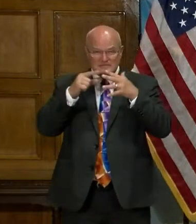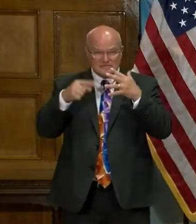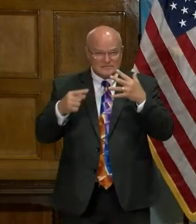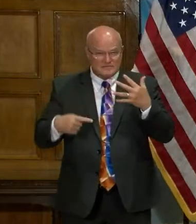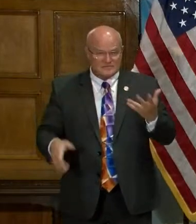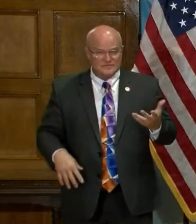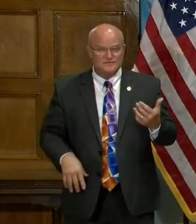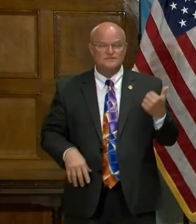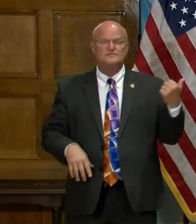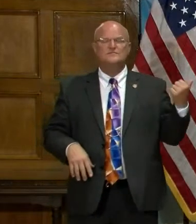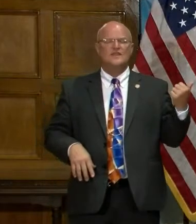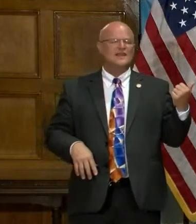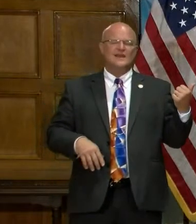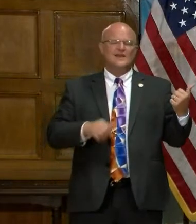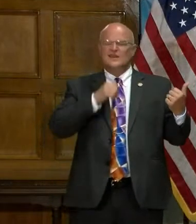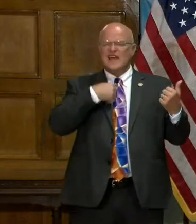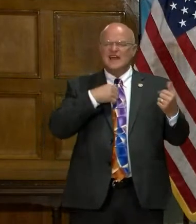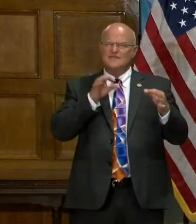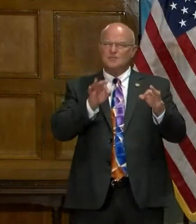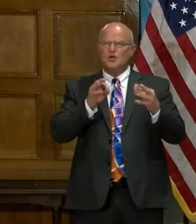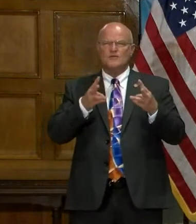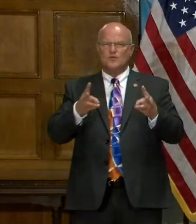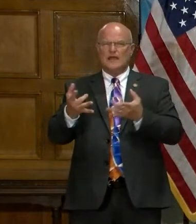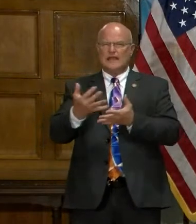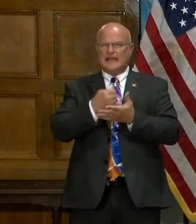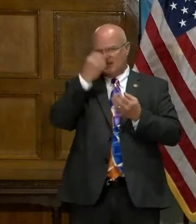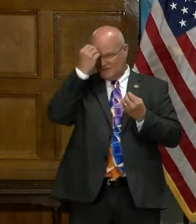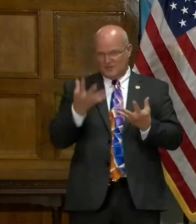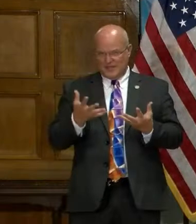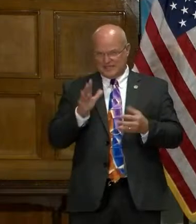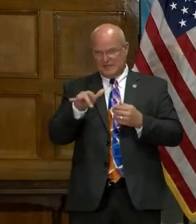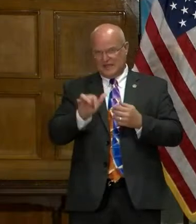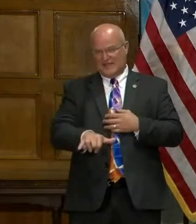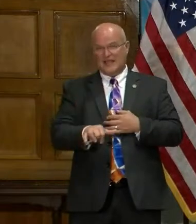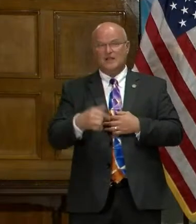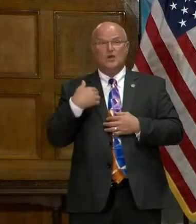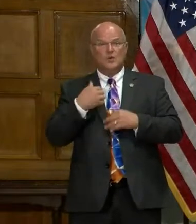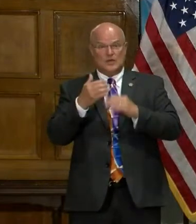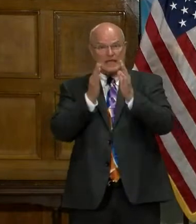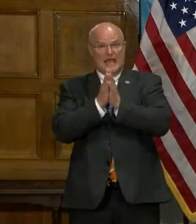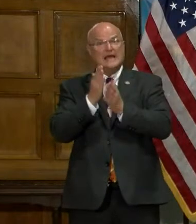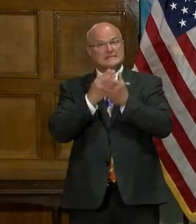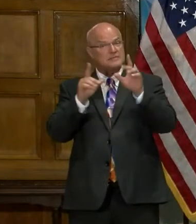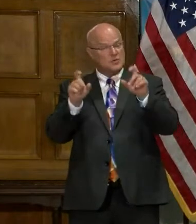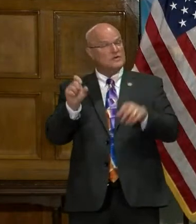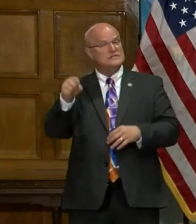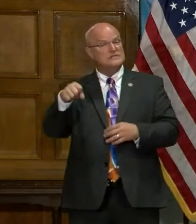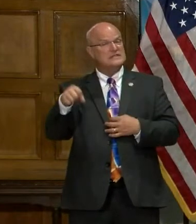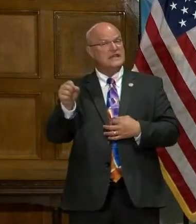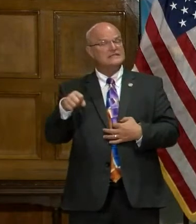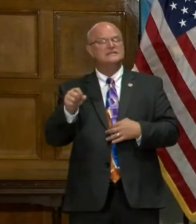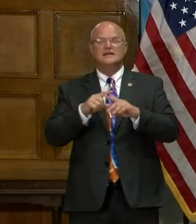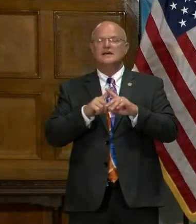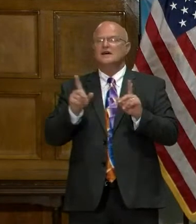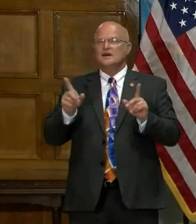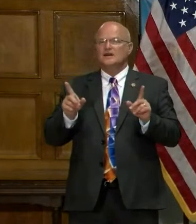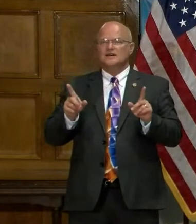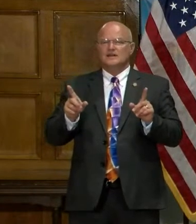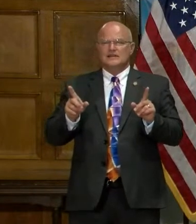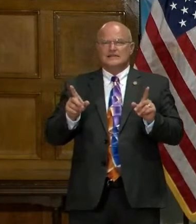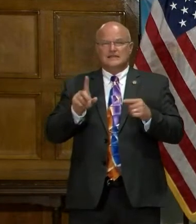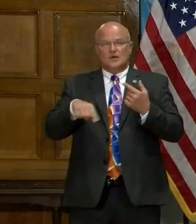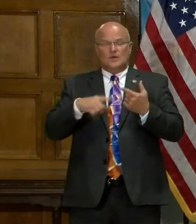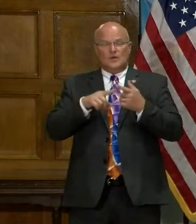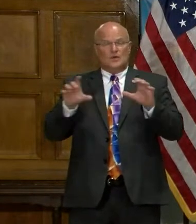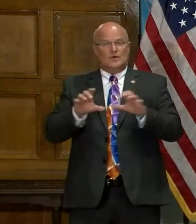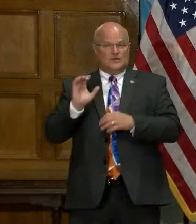etc.? We don't have a perfect way of gathering information on that. We do ask some questions, but